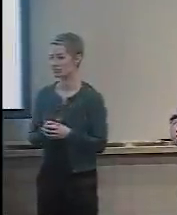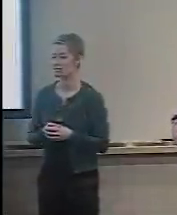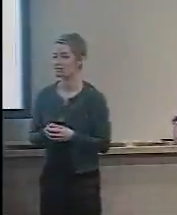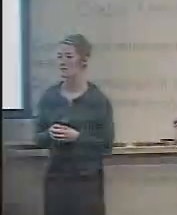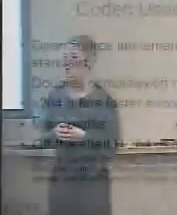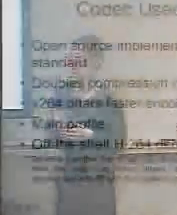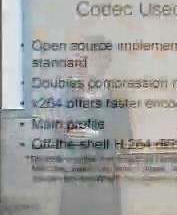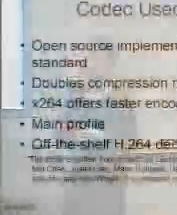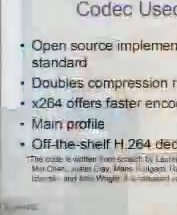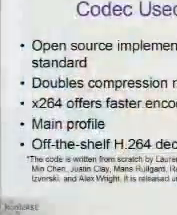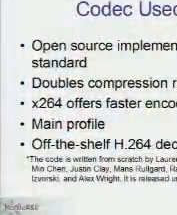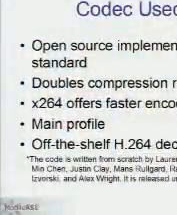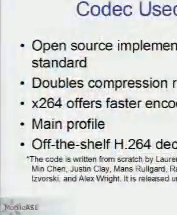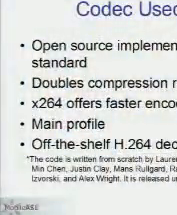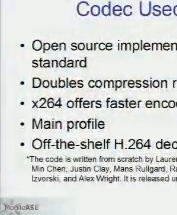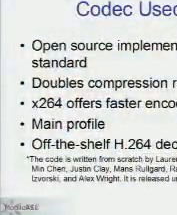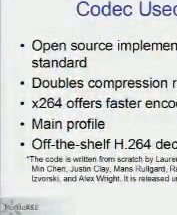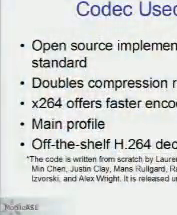So